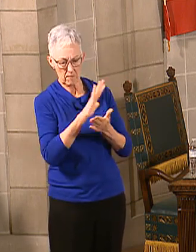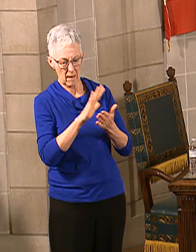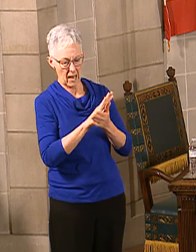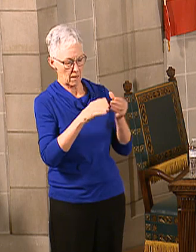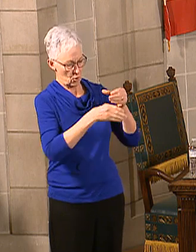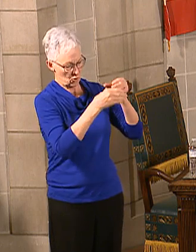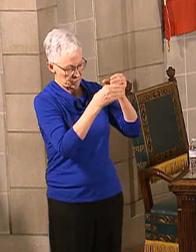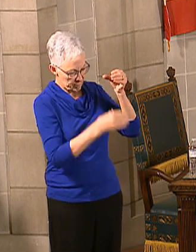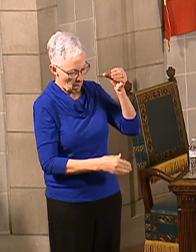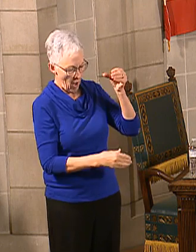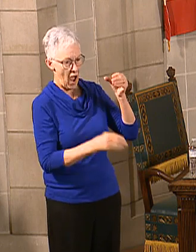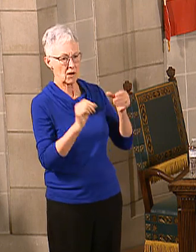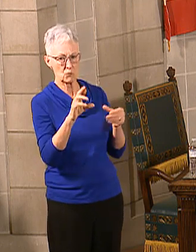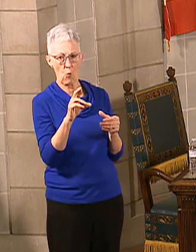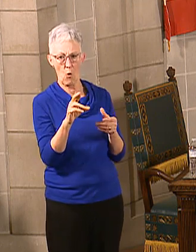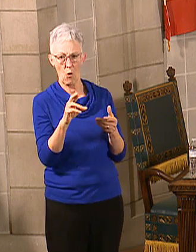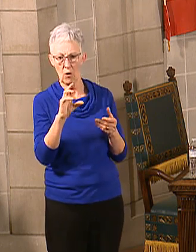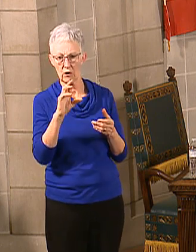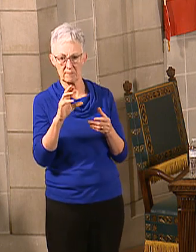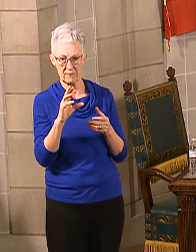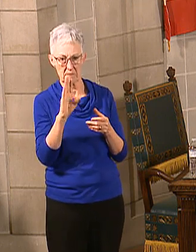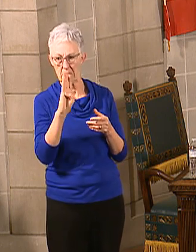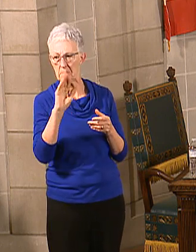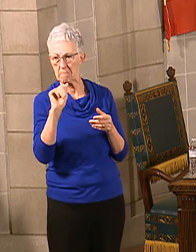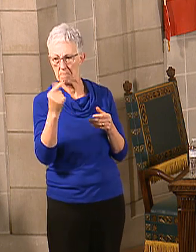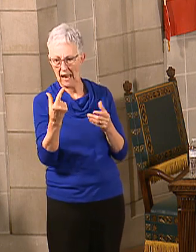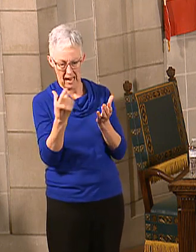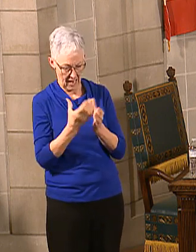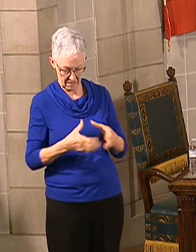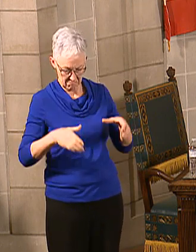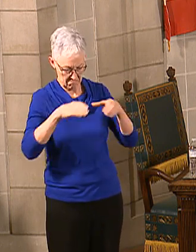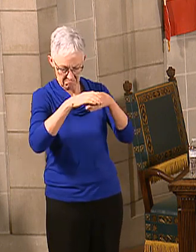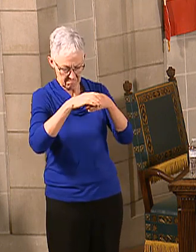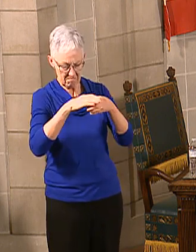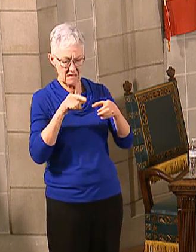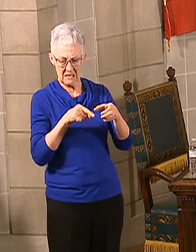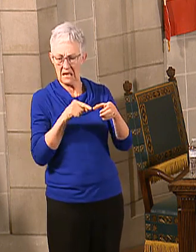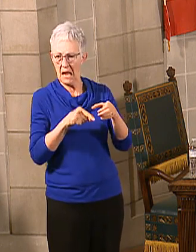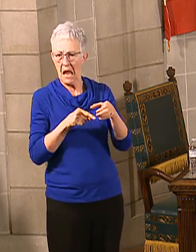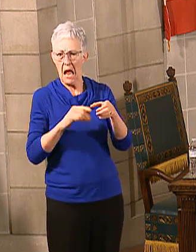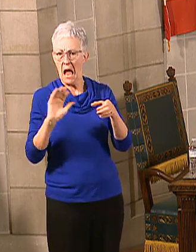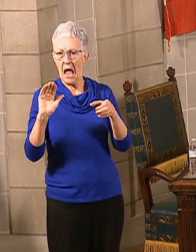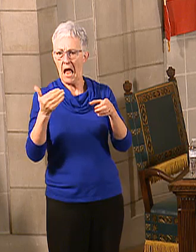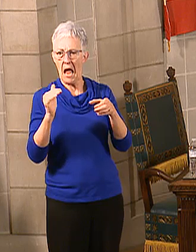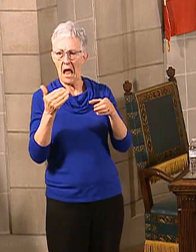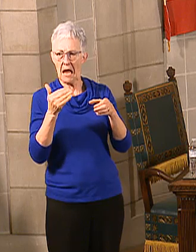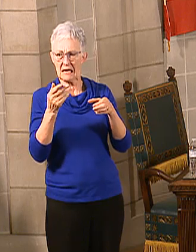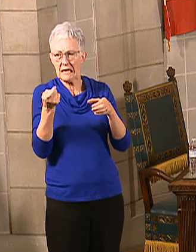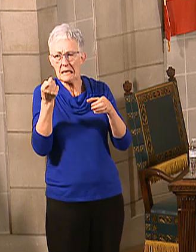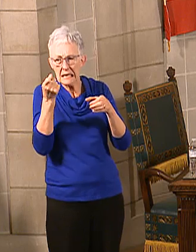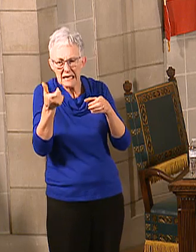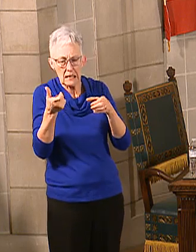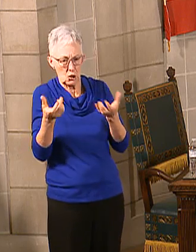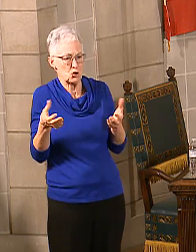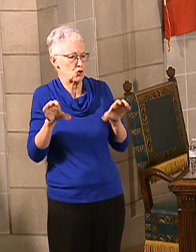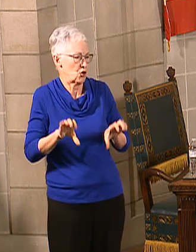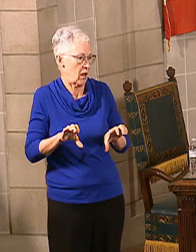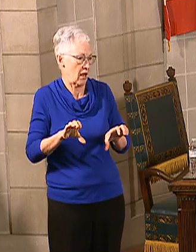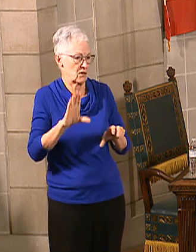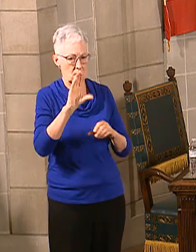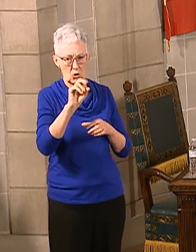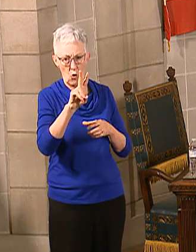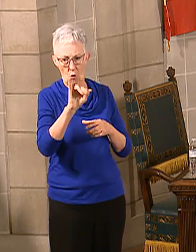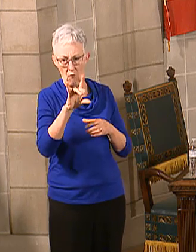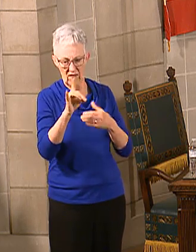and that the virus is not spread through the packaging. The virus is spread through the